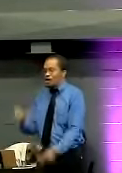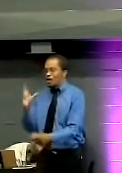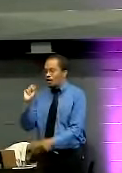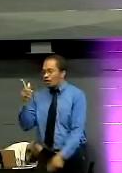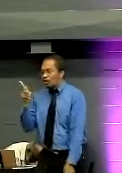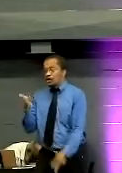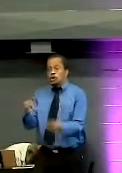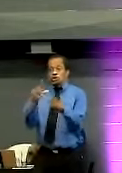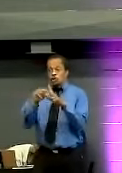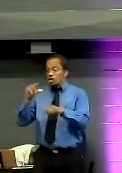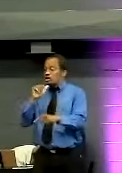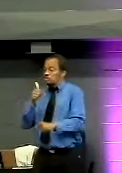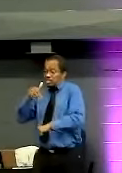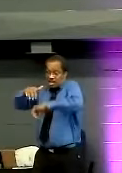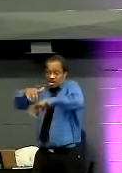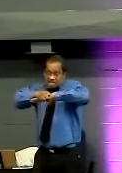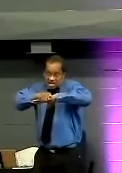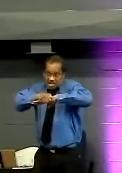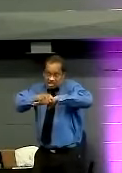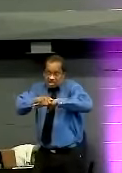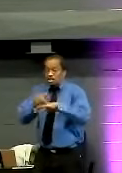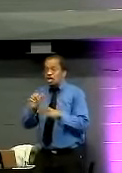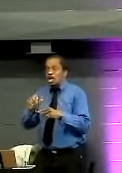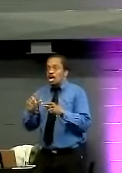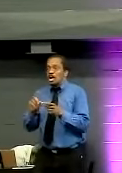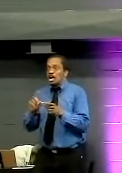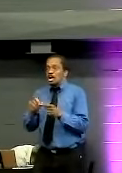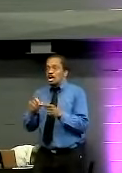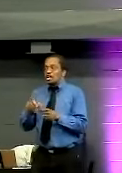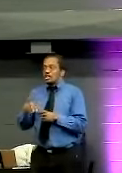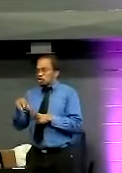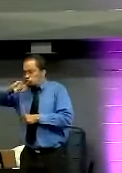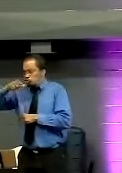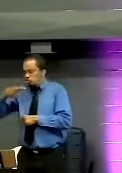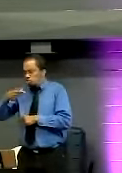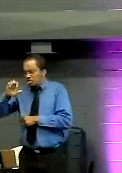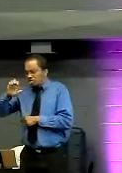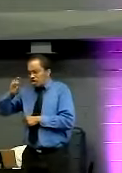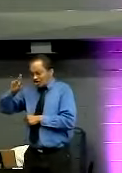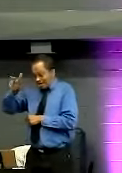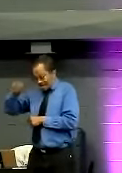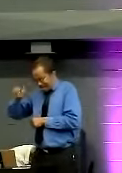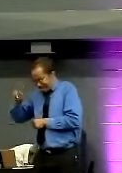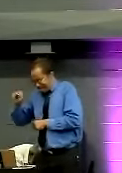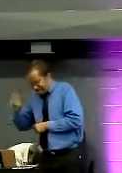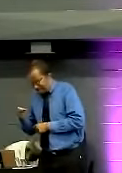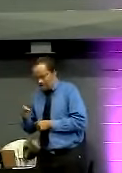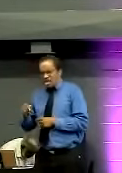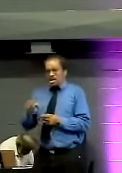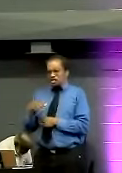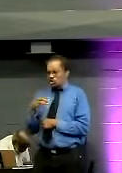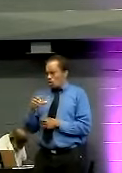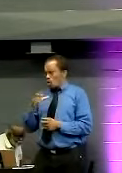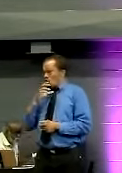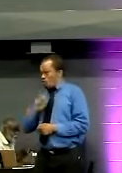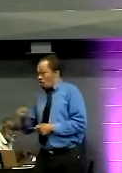of English origin. That word is actually of German descent. And it's only been about since the 1500s. Now, there